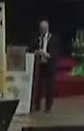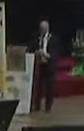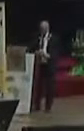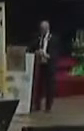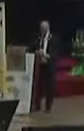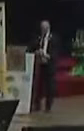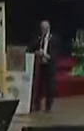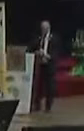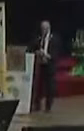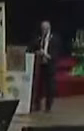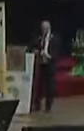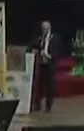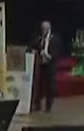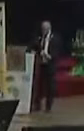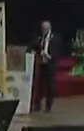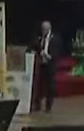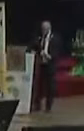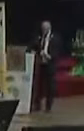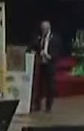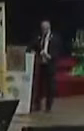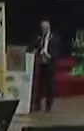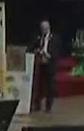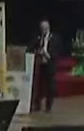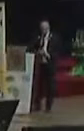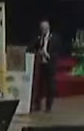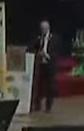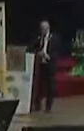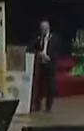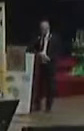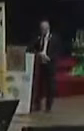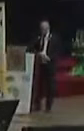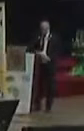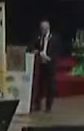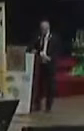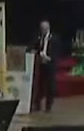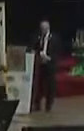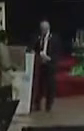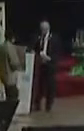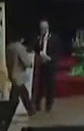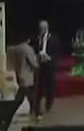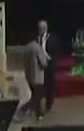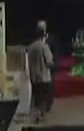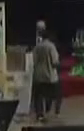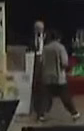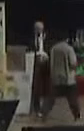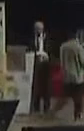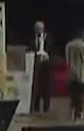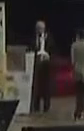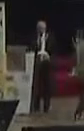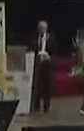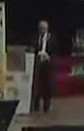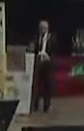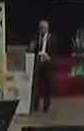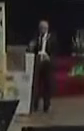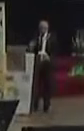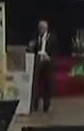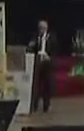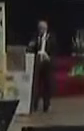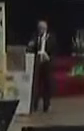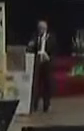qui représente le bureau à la place de Son Excellence, Madame la ministre de l'Environnement. On behalf of the Minister of